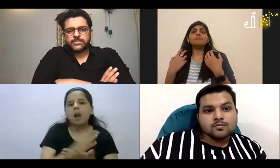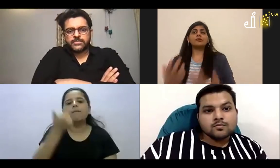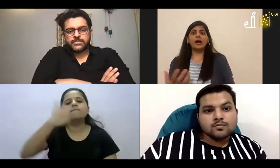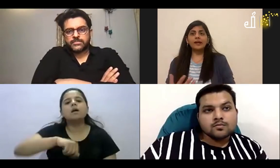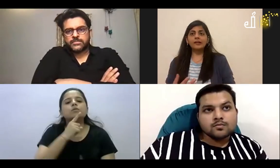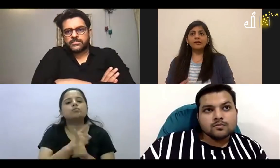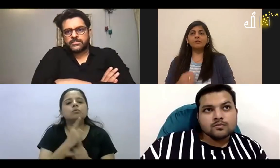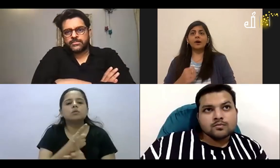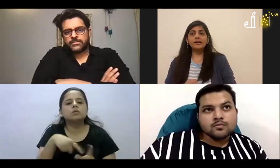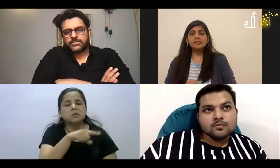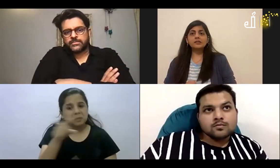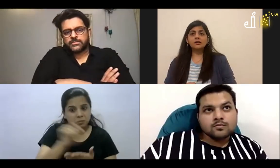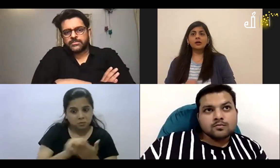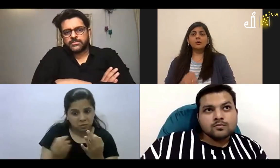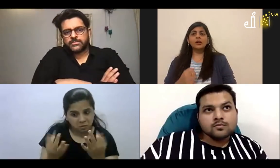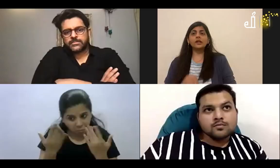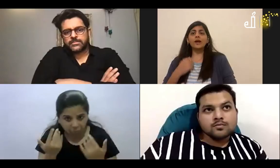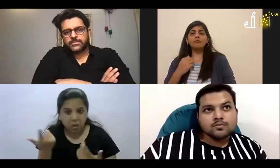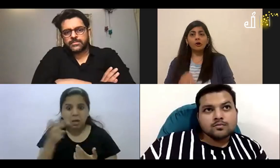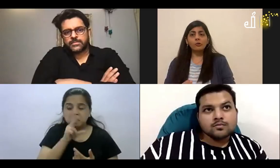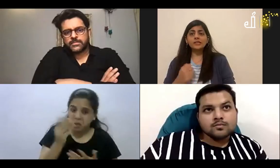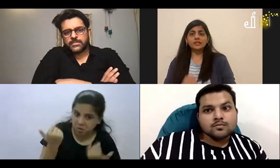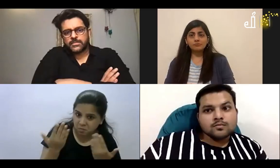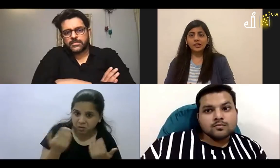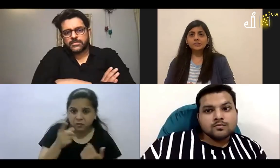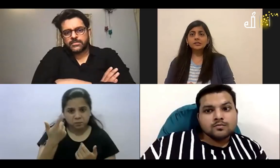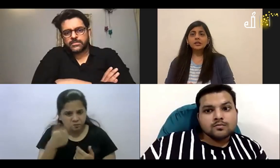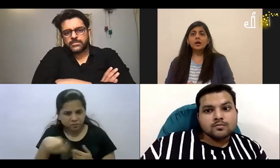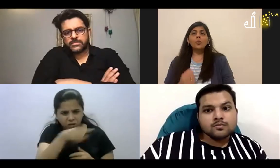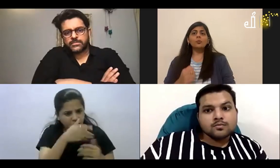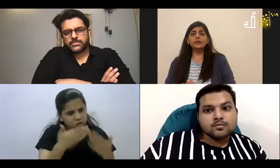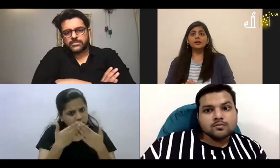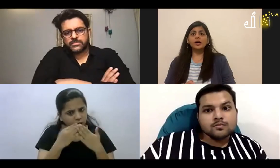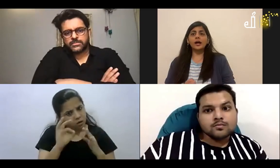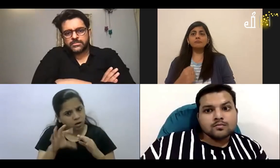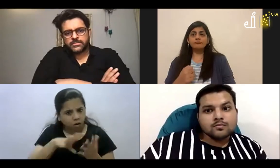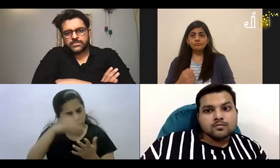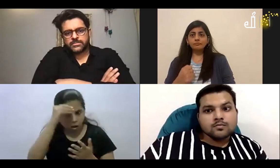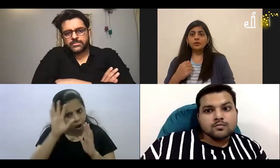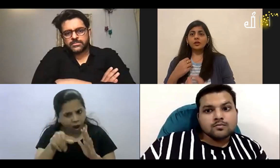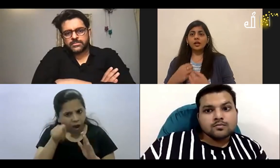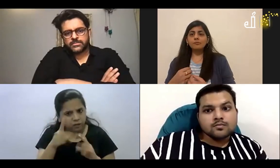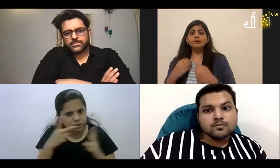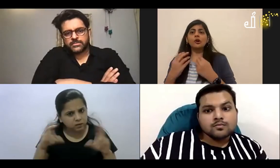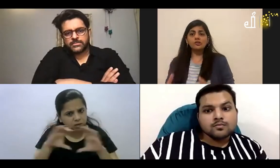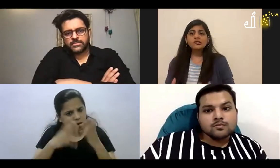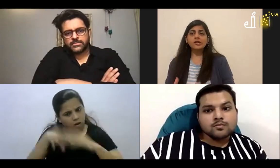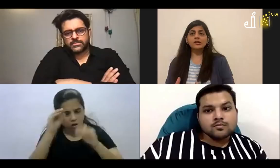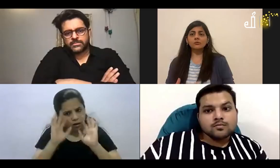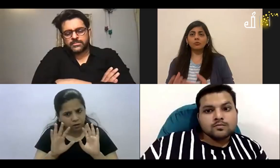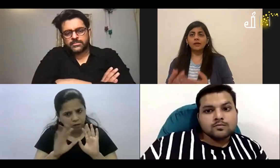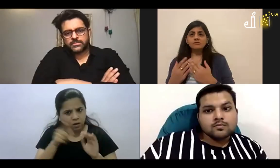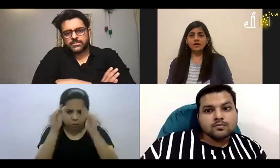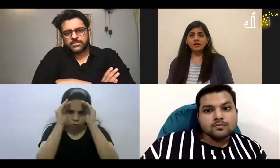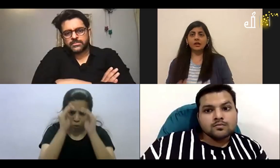give them pride. They were worried whether I'm following the subjects, whether I'm able to concentrate